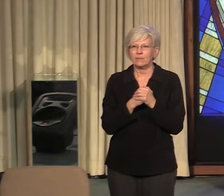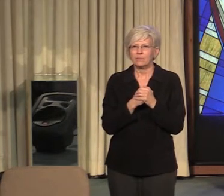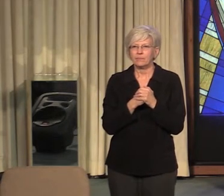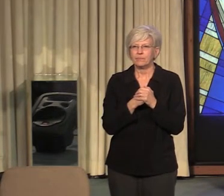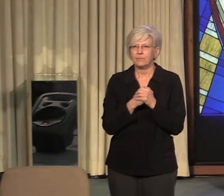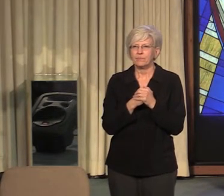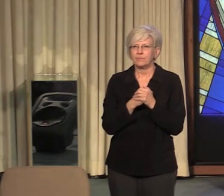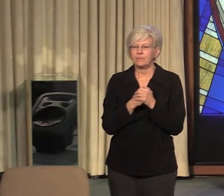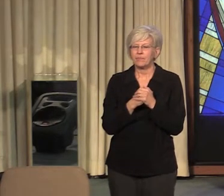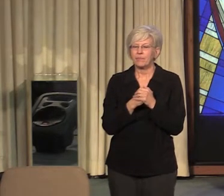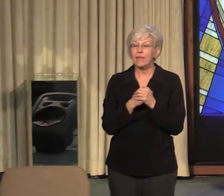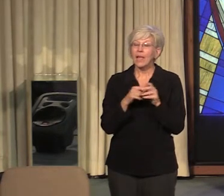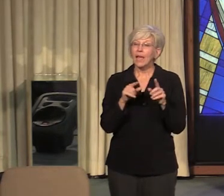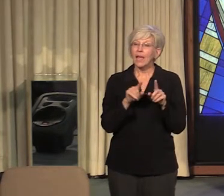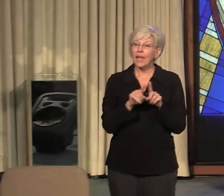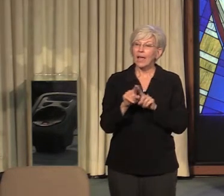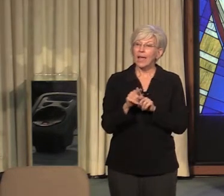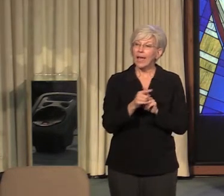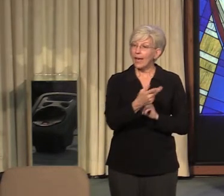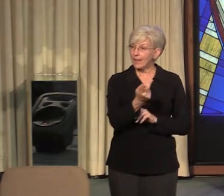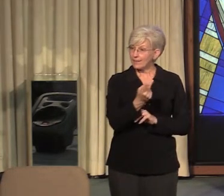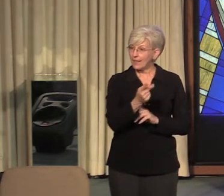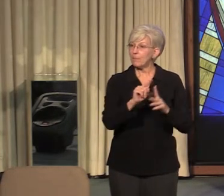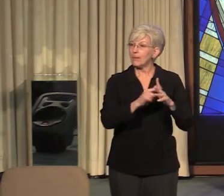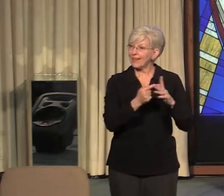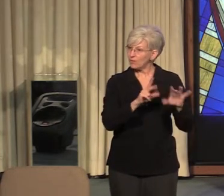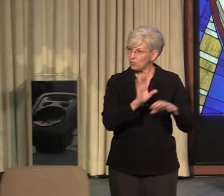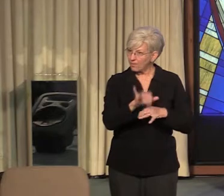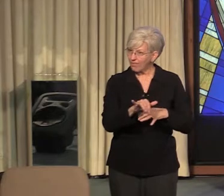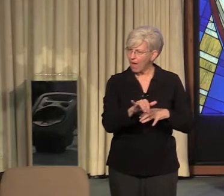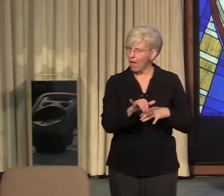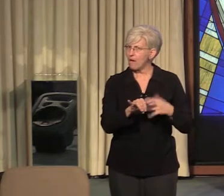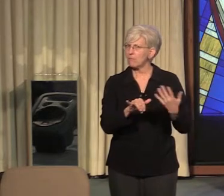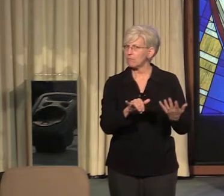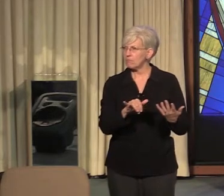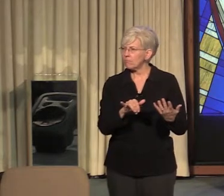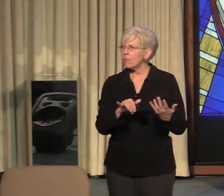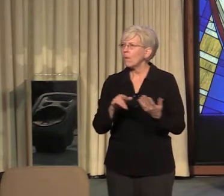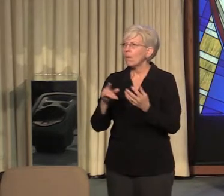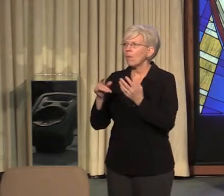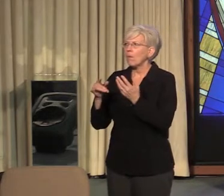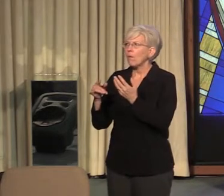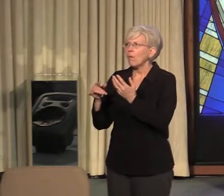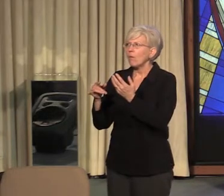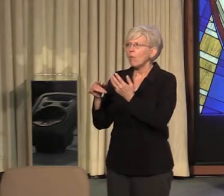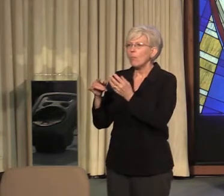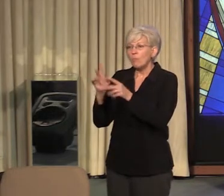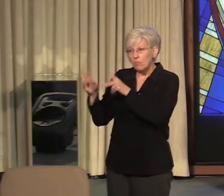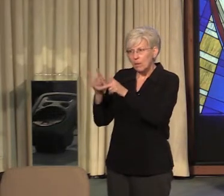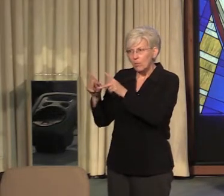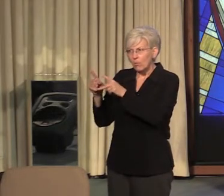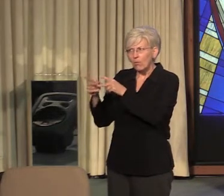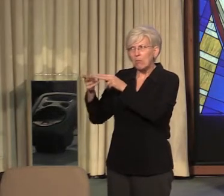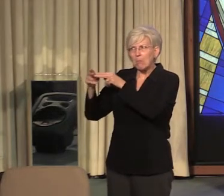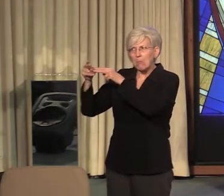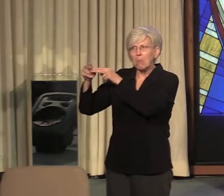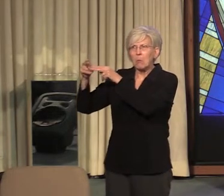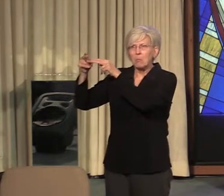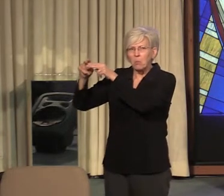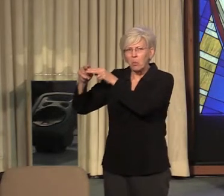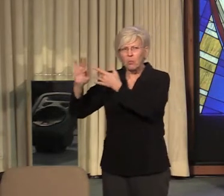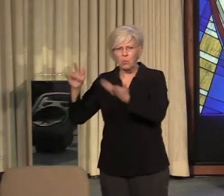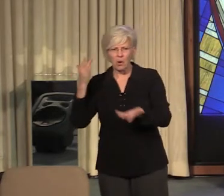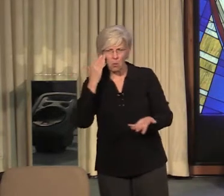And as they began doing that, more and more people became aware of what they were doing, and